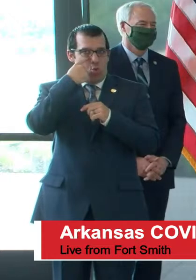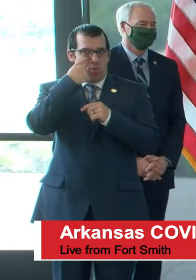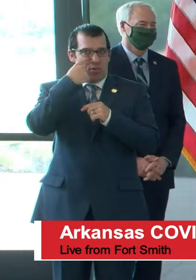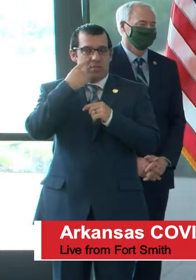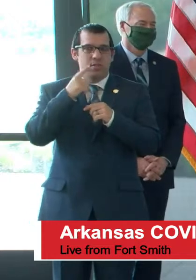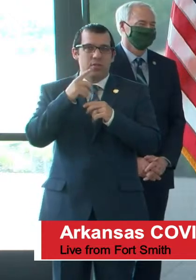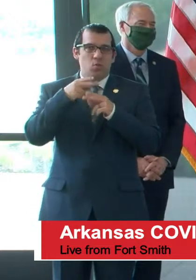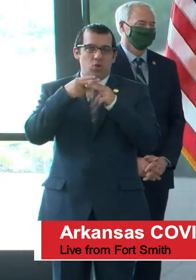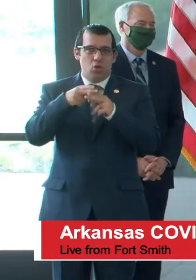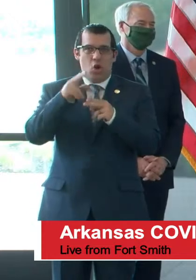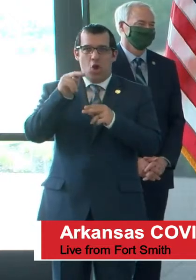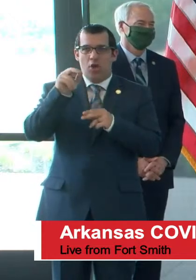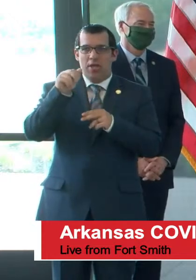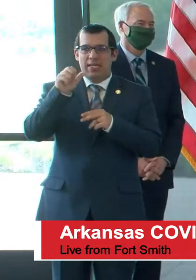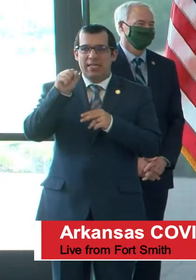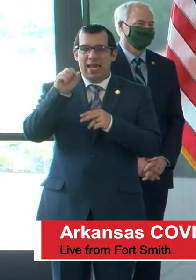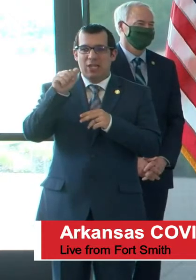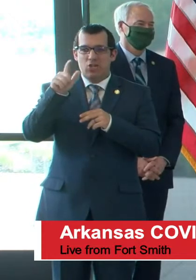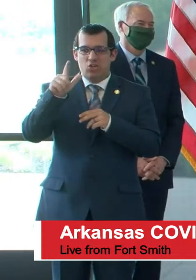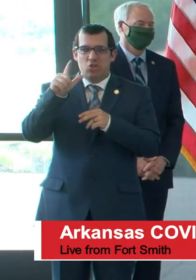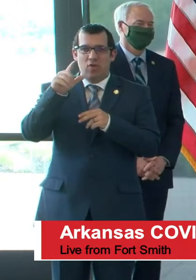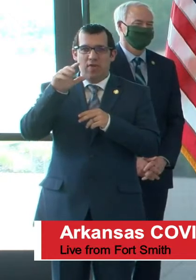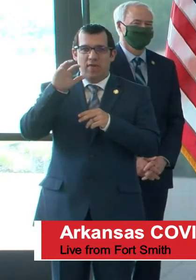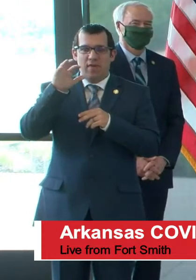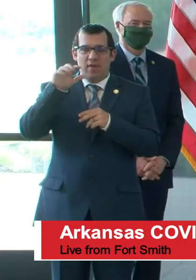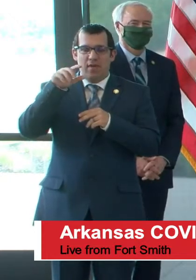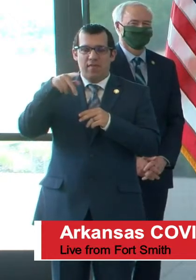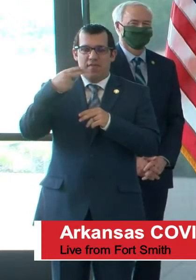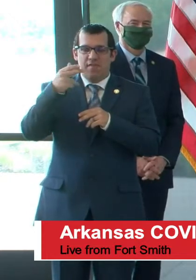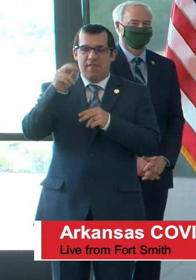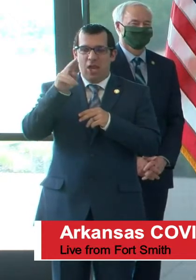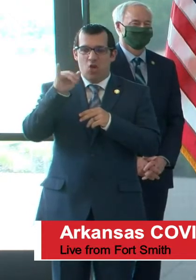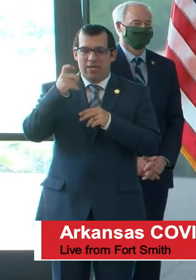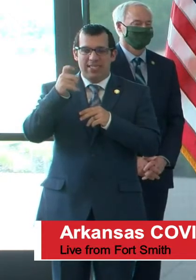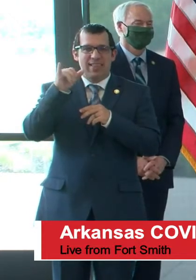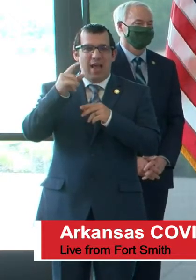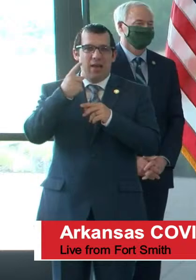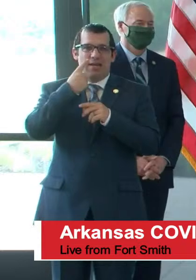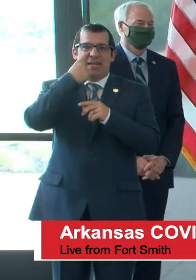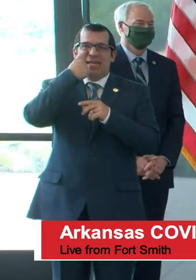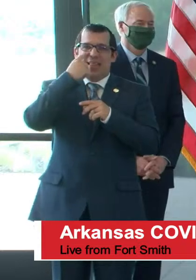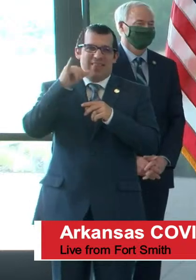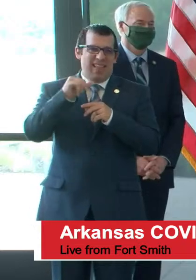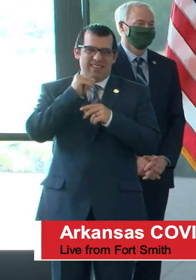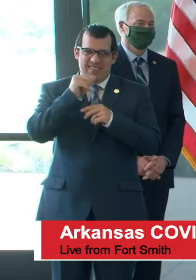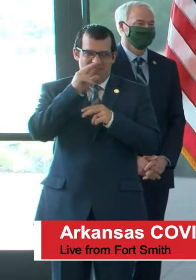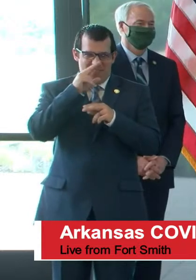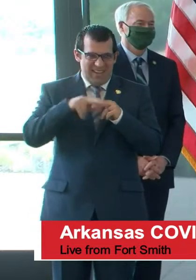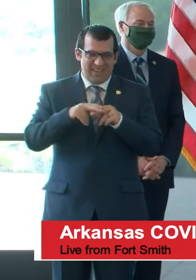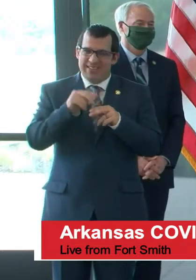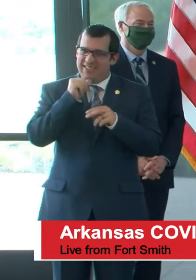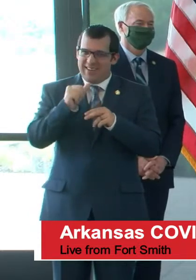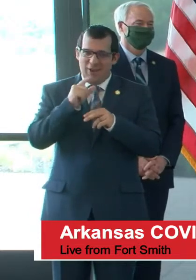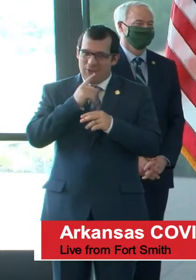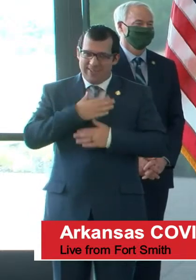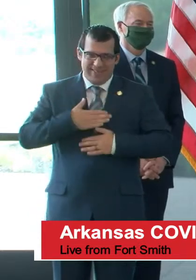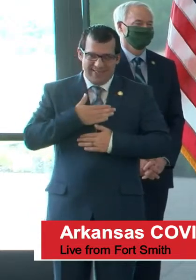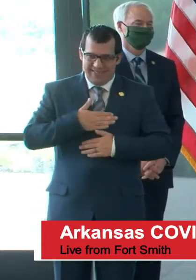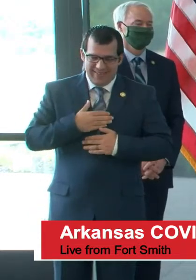to what we call the nasal pharynx, the back of the throat that connects. And that's not so much fun. It's not very